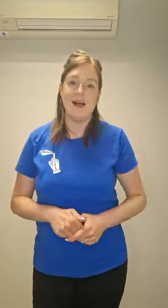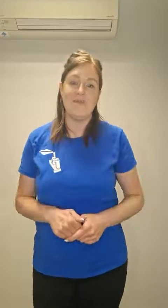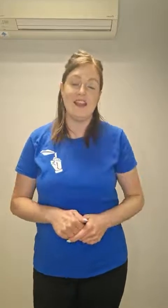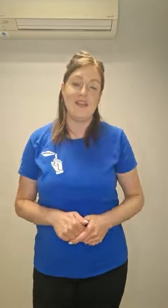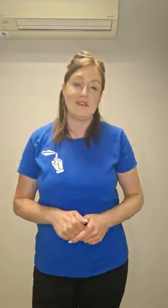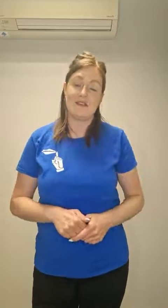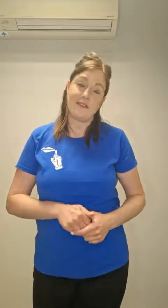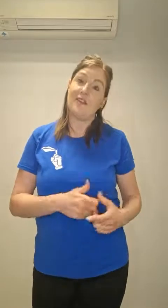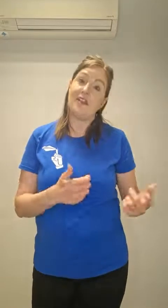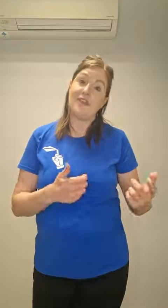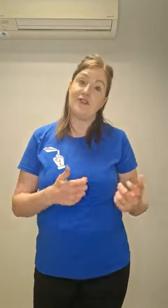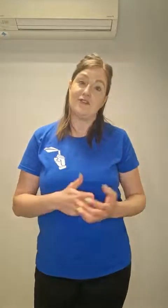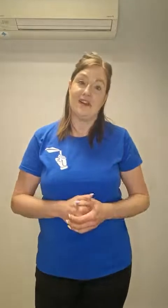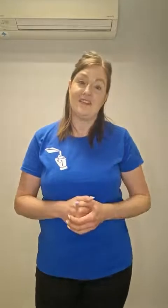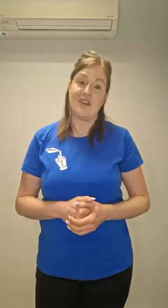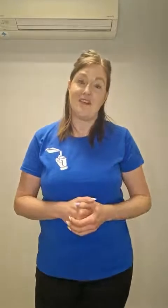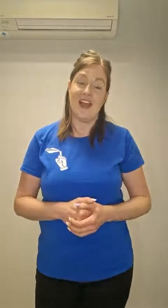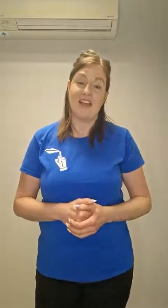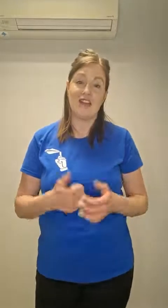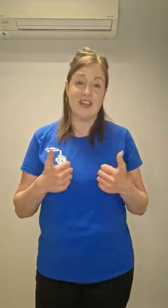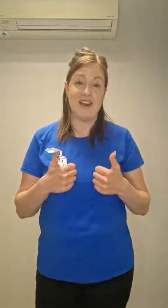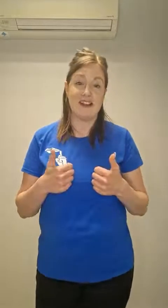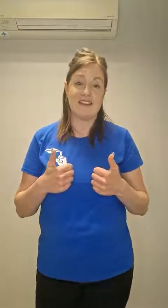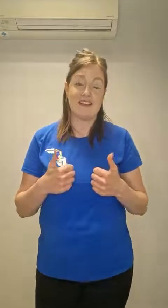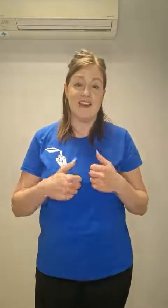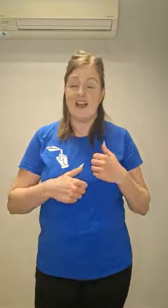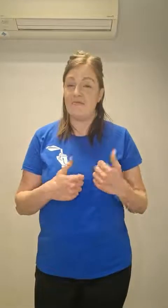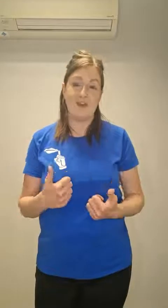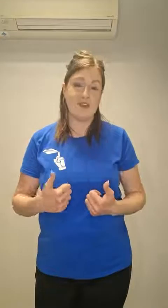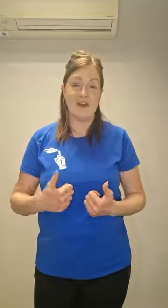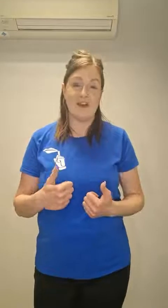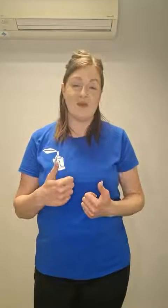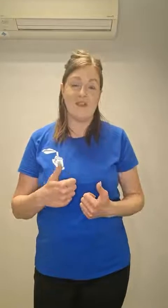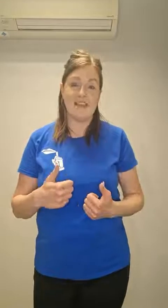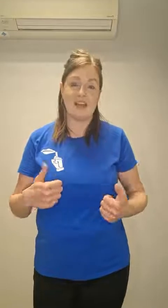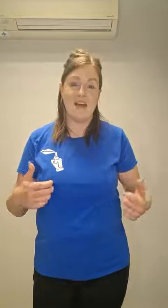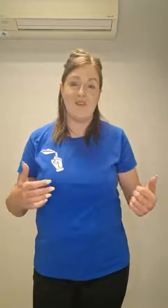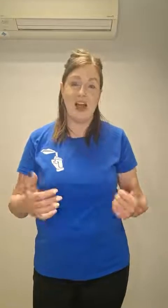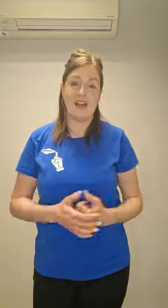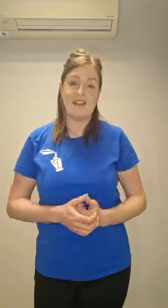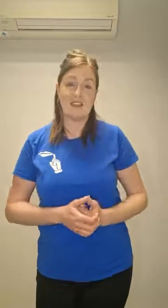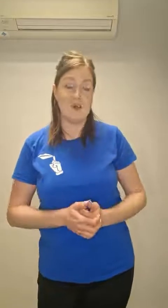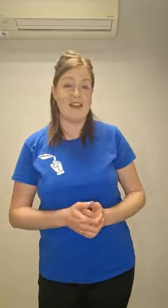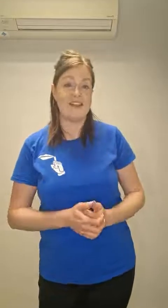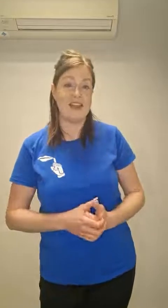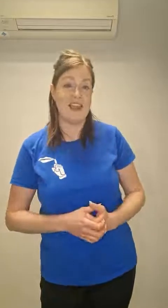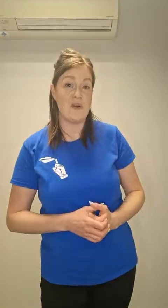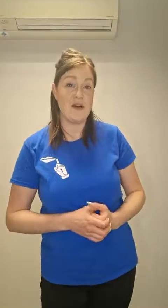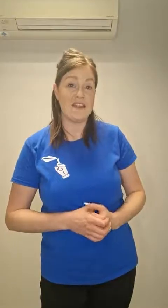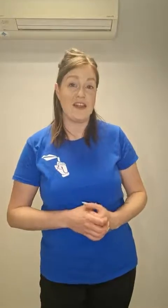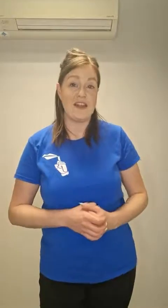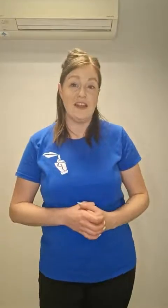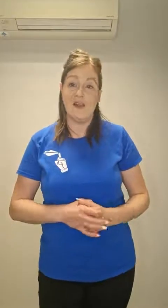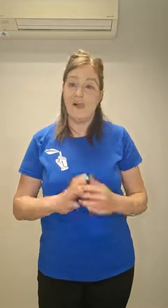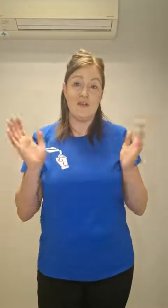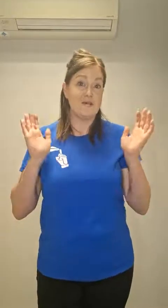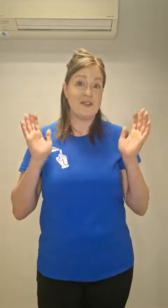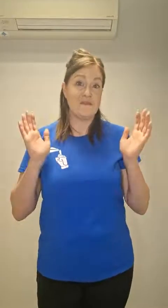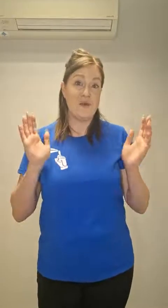in the future. So yeah, share us, make sure you like all of our stuff, and join us again on Monday for some more